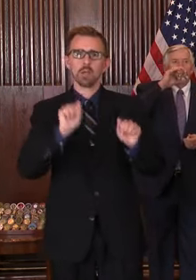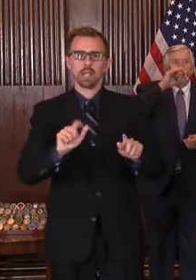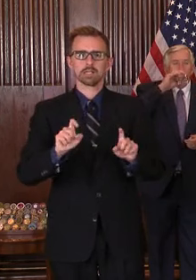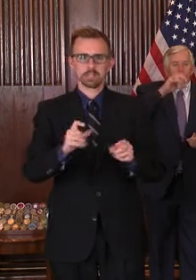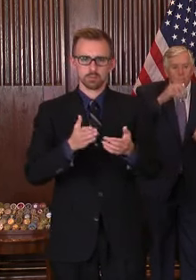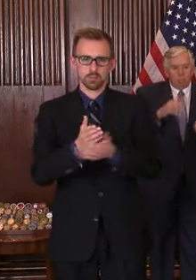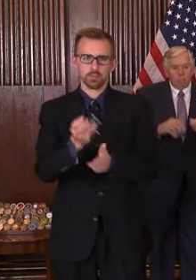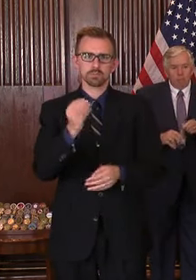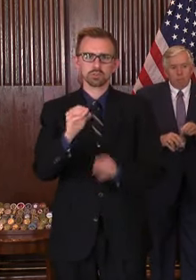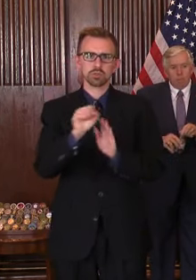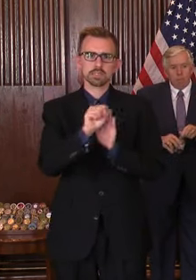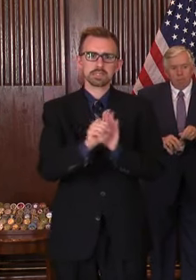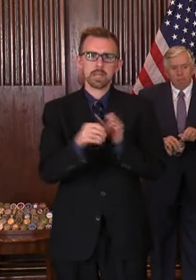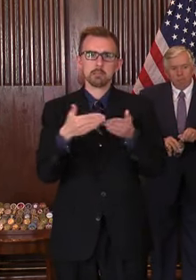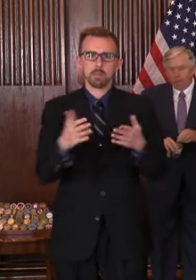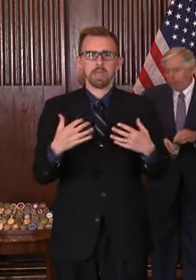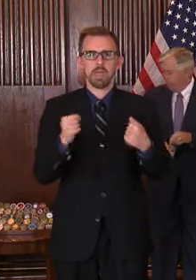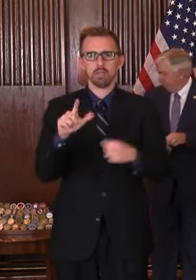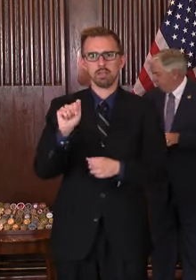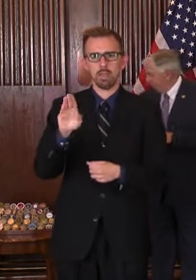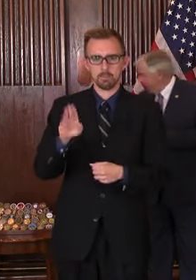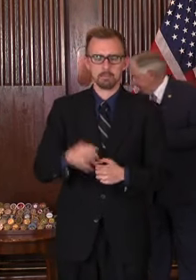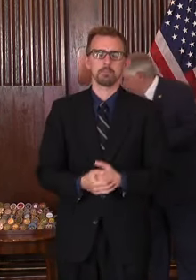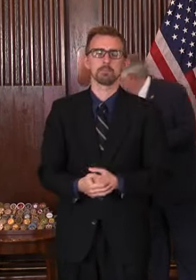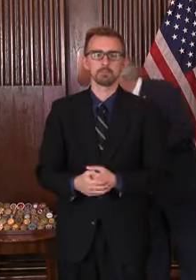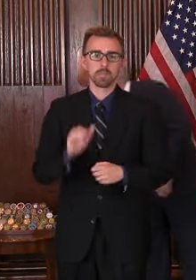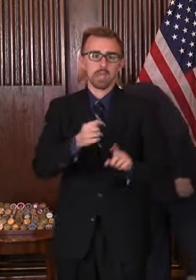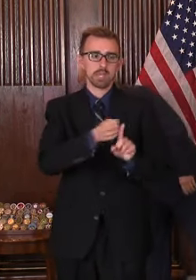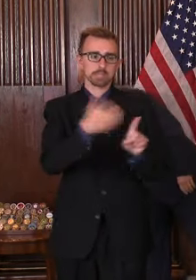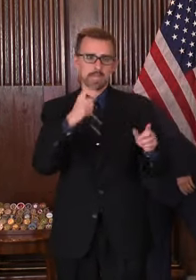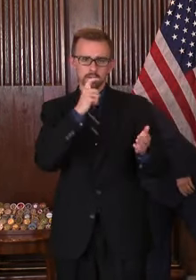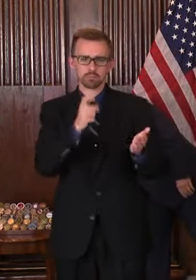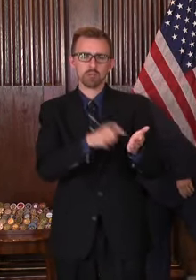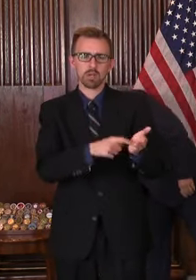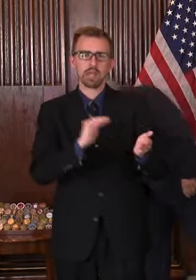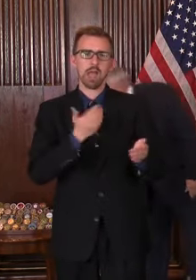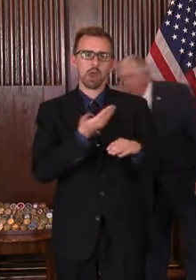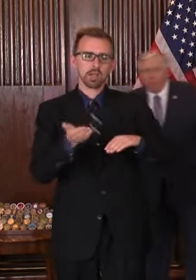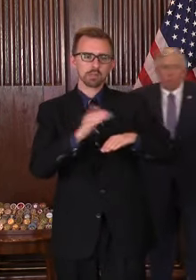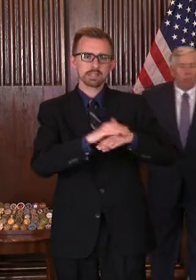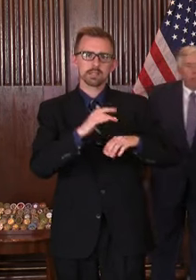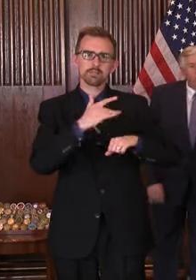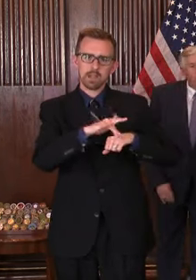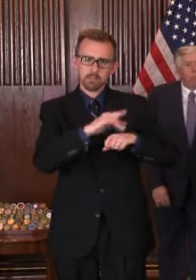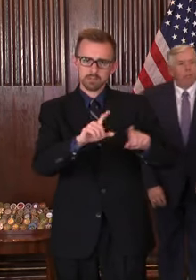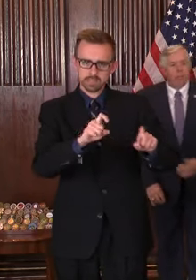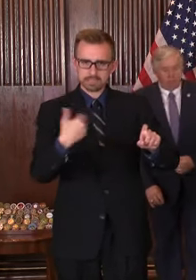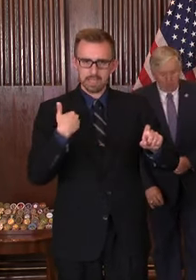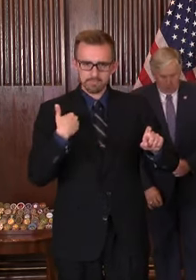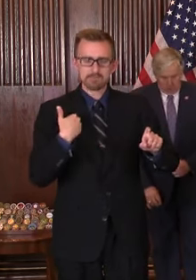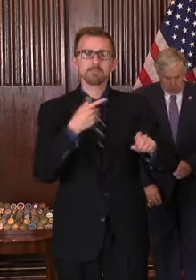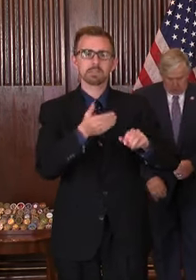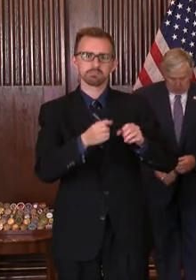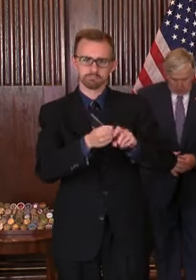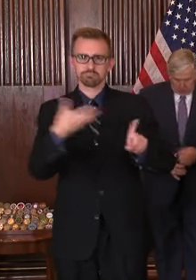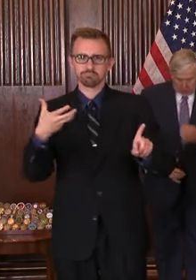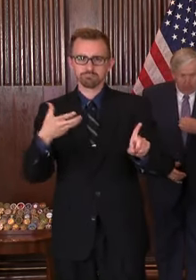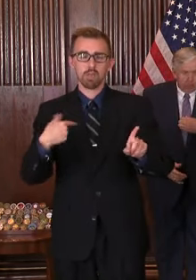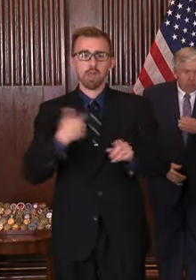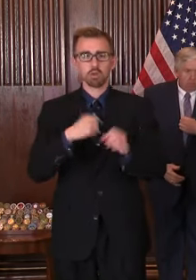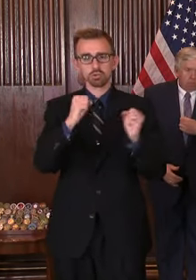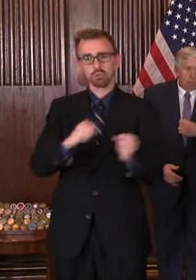Missouri State Public Health Laboratory. This expansion recognizes our increased availability of tests and reflects our